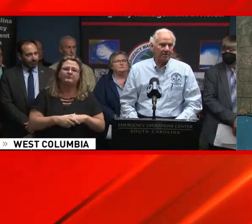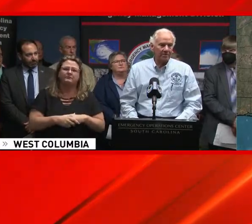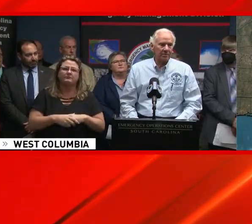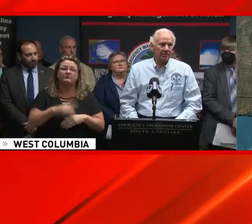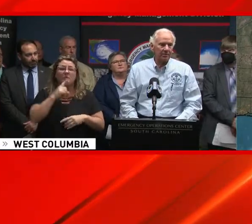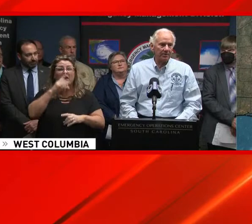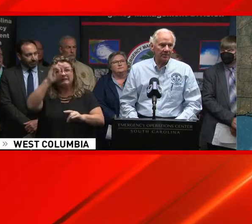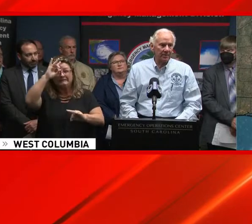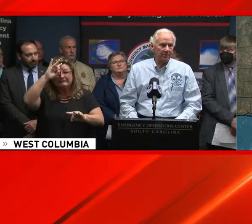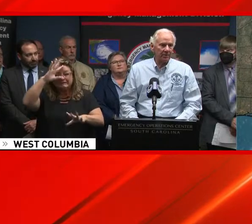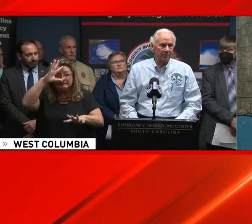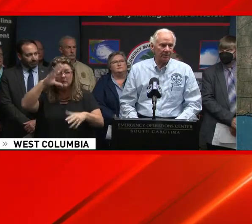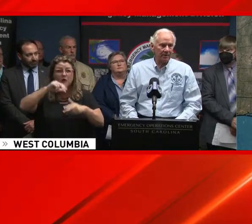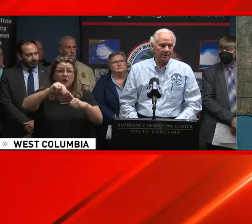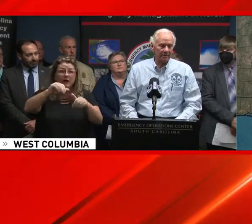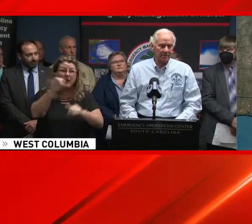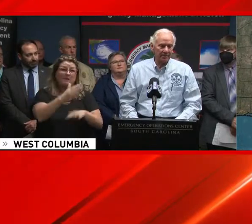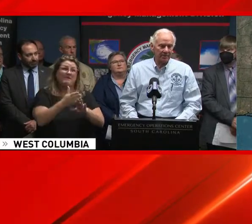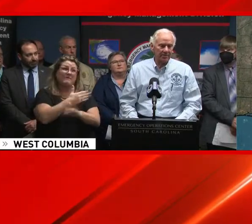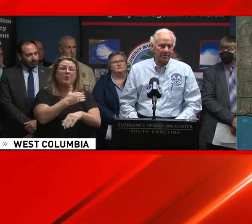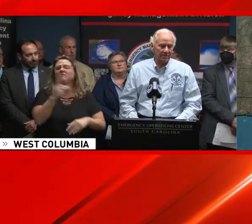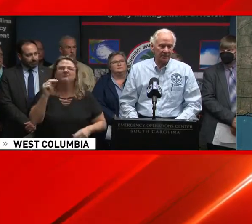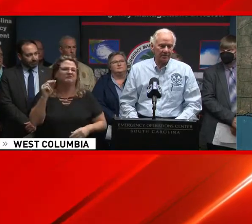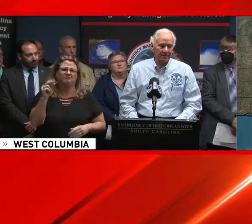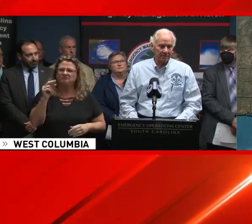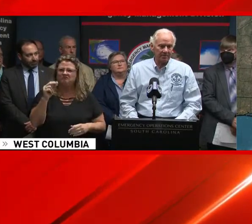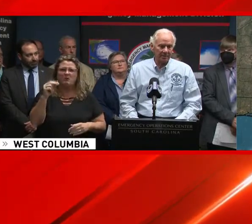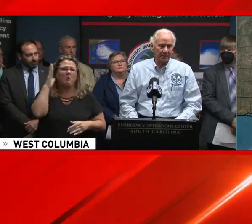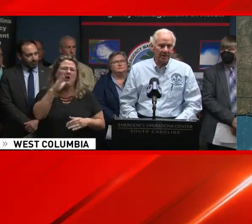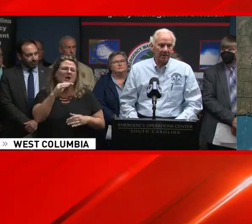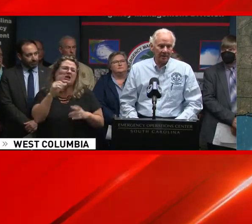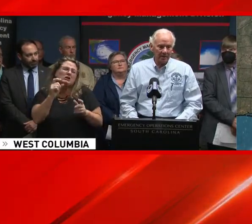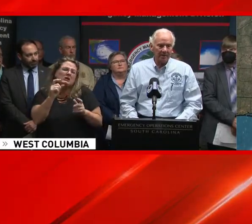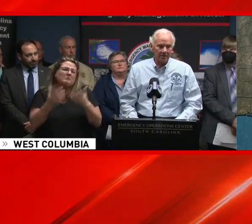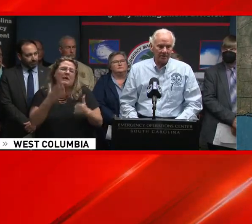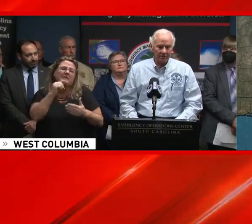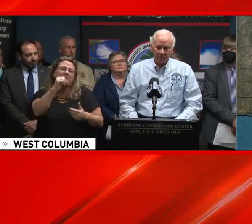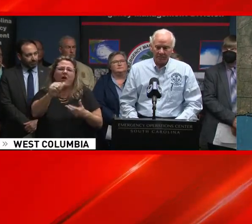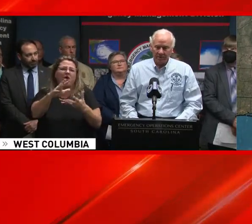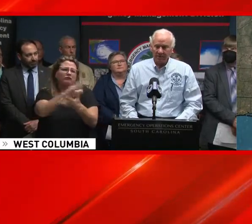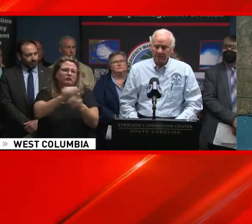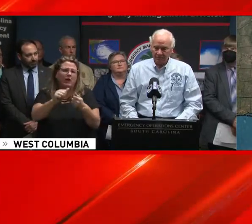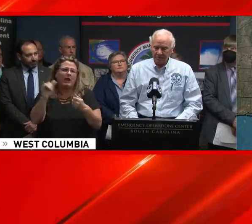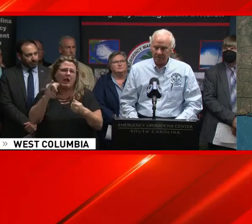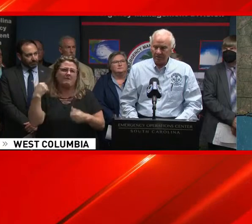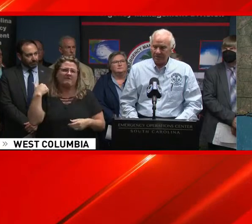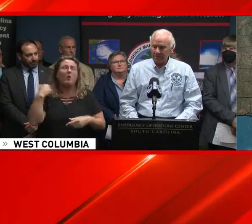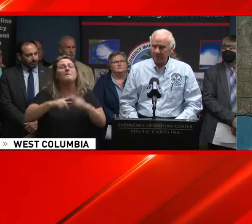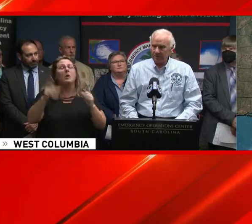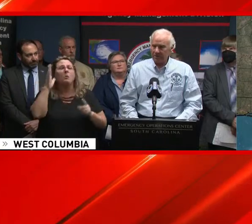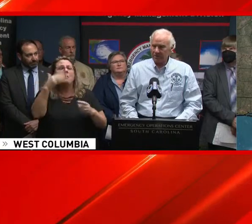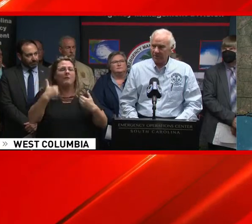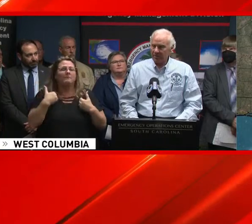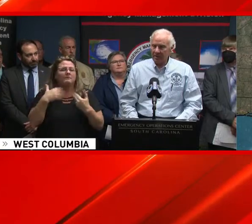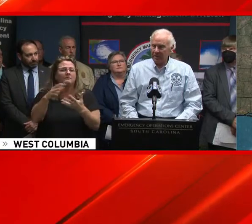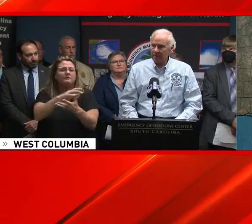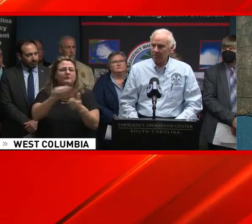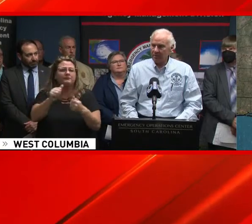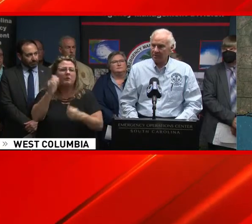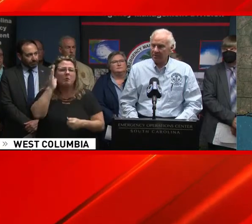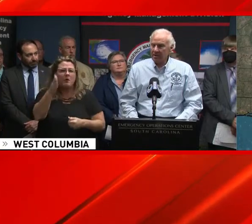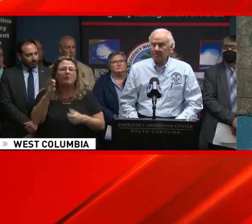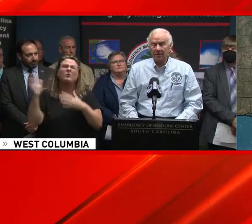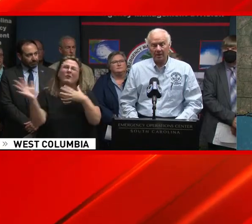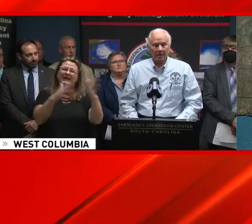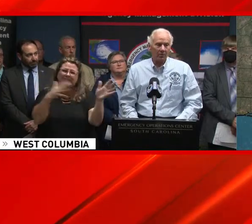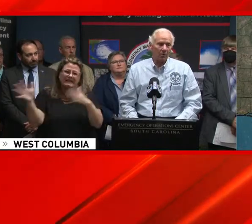bad as some that we've seen. We don't think it's going to be as destructive as some, but it is going to be destructive. It's going to cause, there'll be high